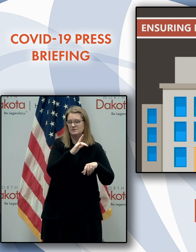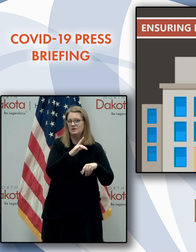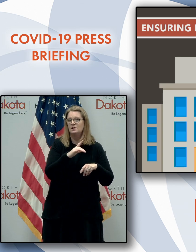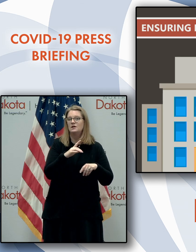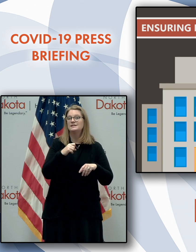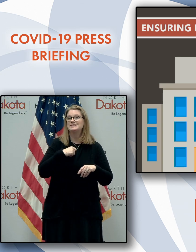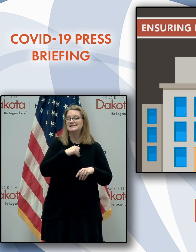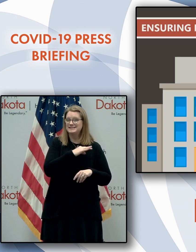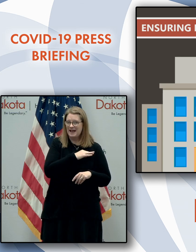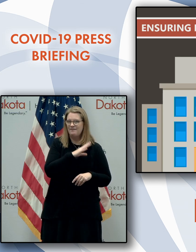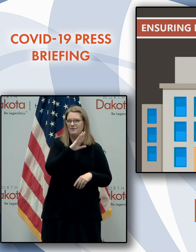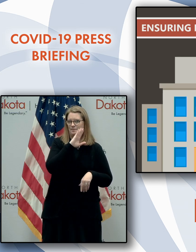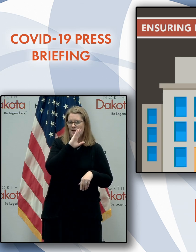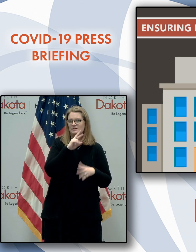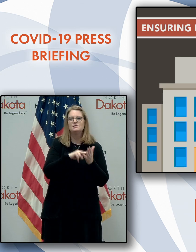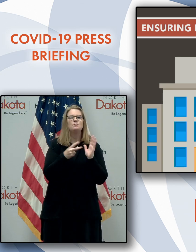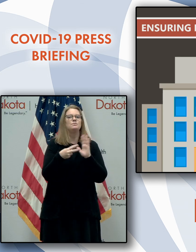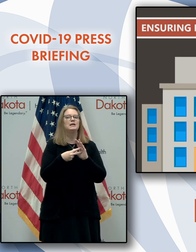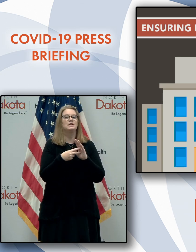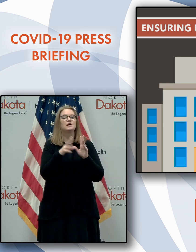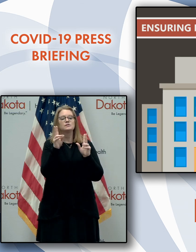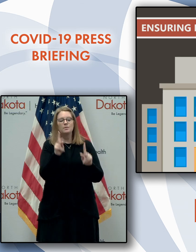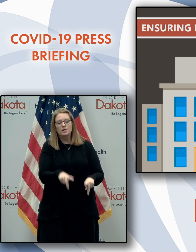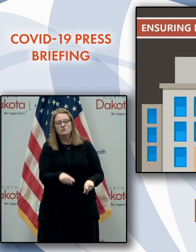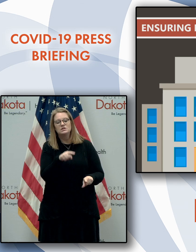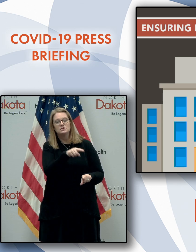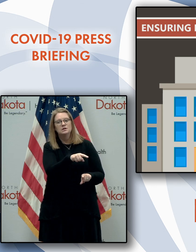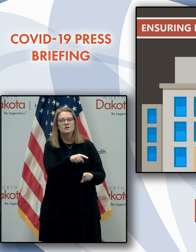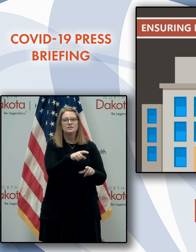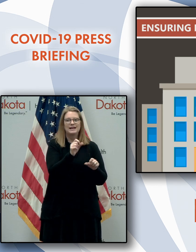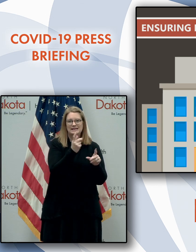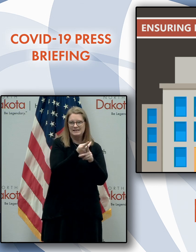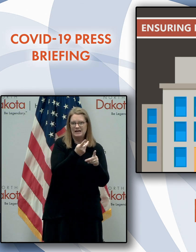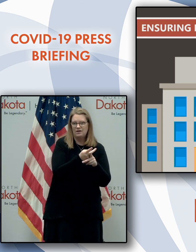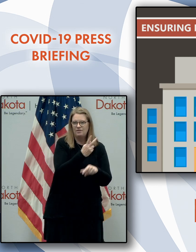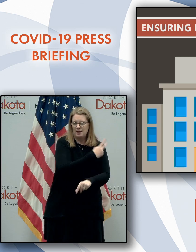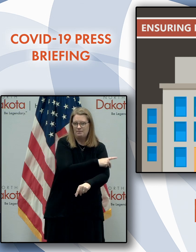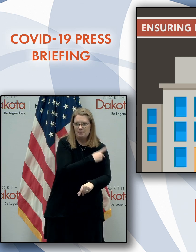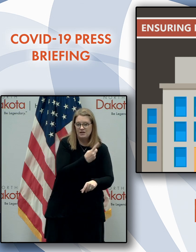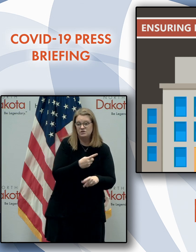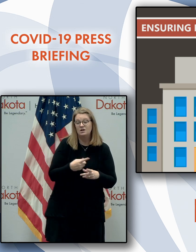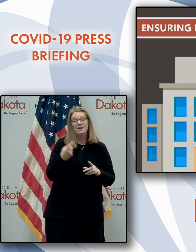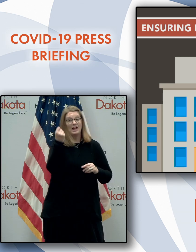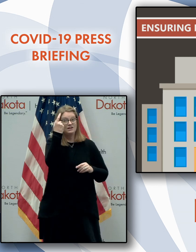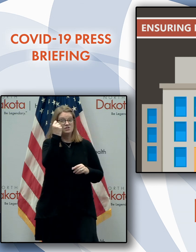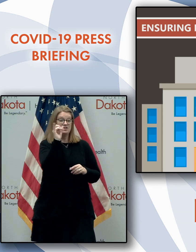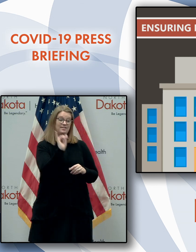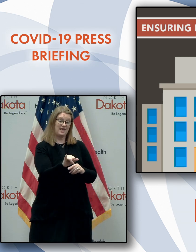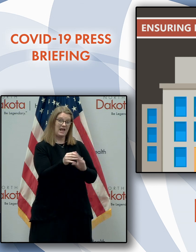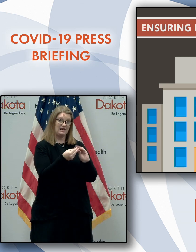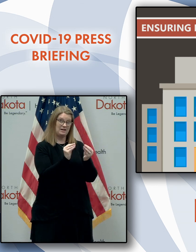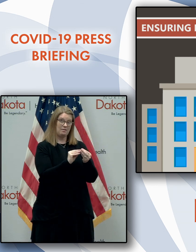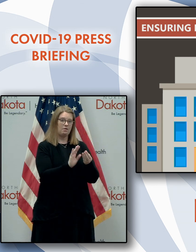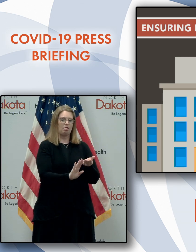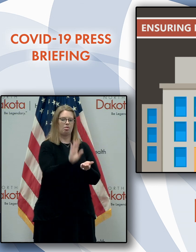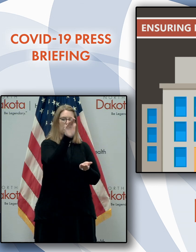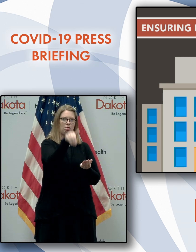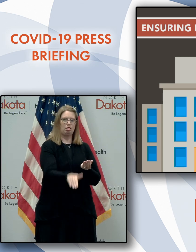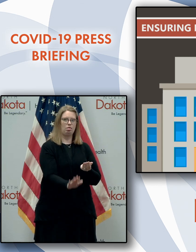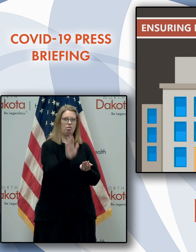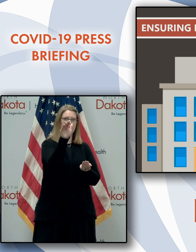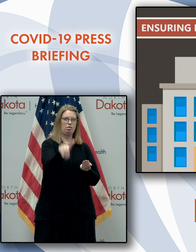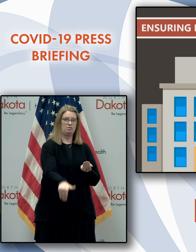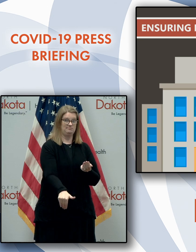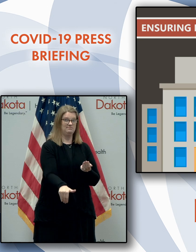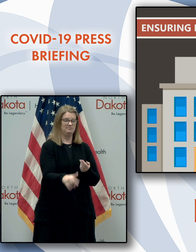And staffed beds, of course, can go up and down. They can fluctuate from day to day. They can even fluctuate from hour to hour, shift to shift, based